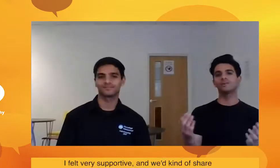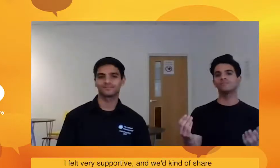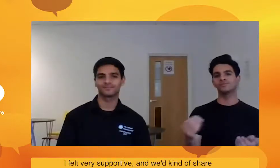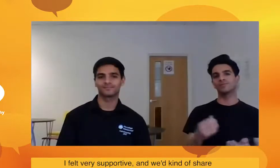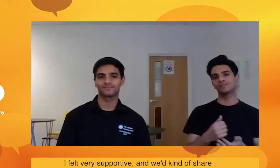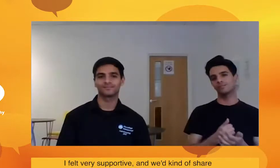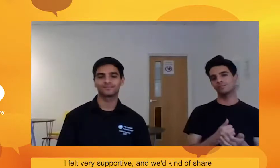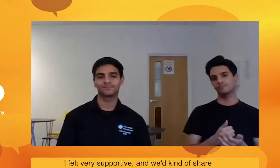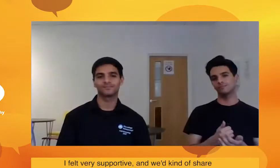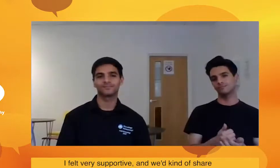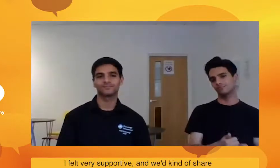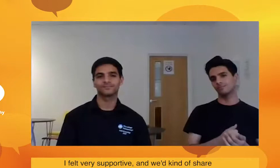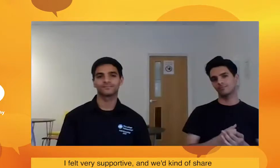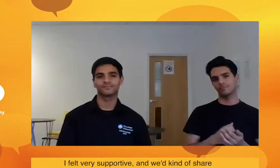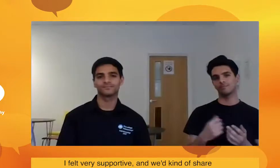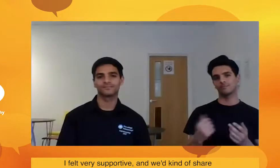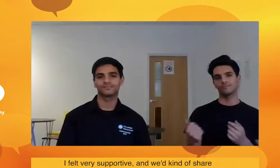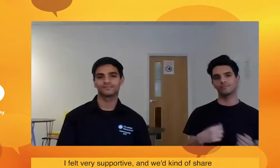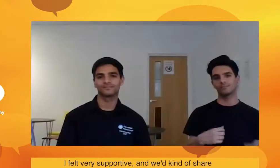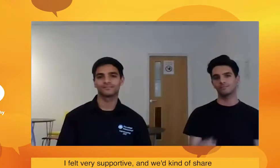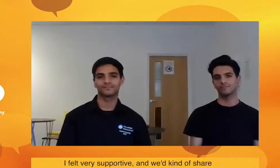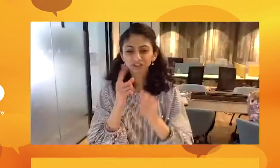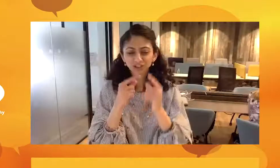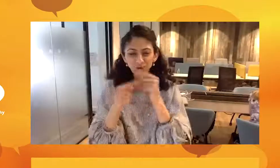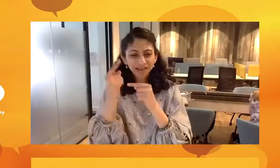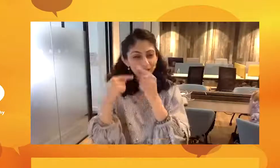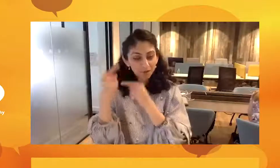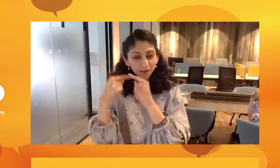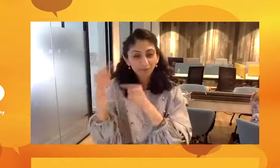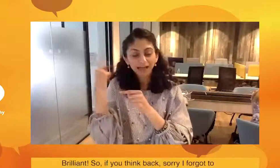It felt very supportive and we'd kind of share.